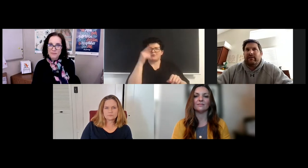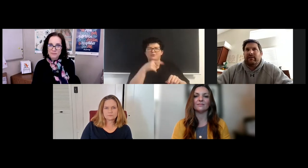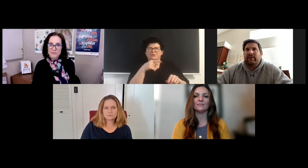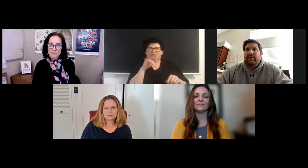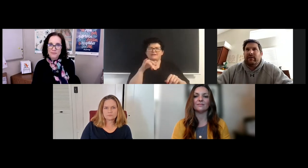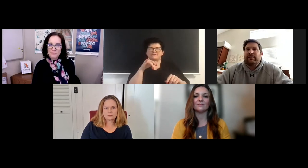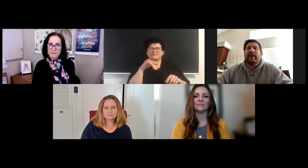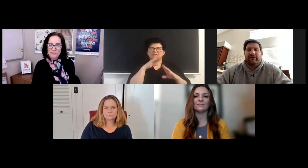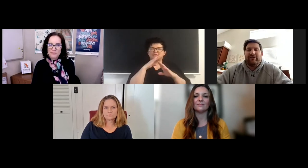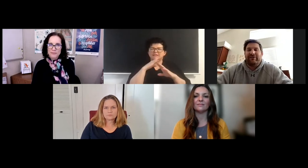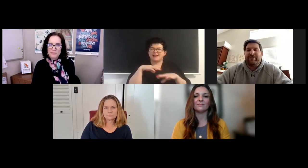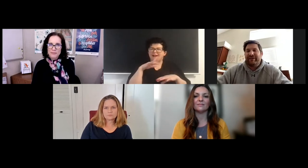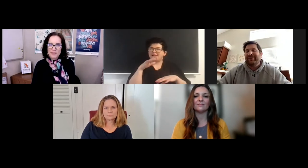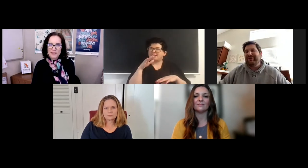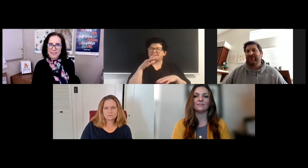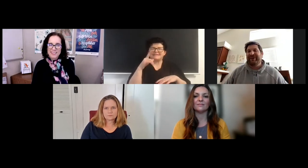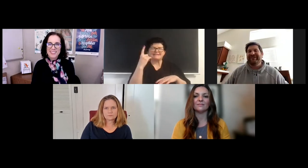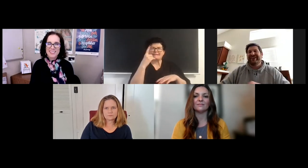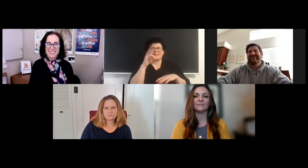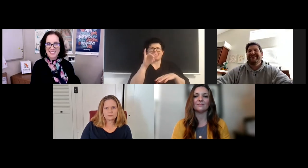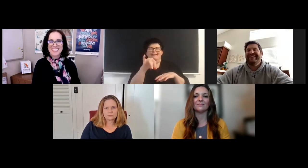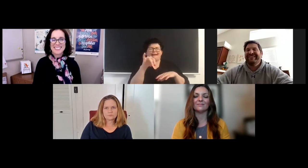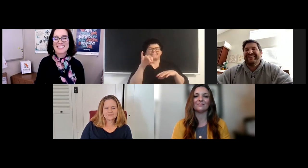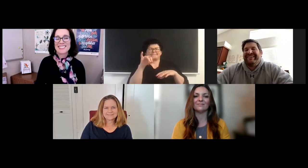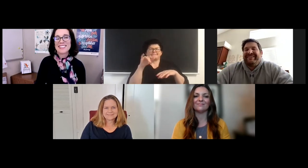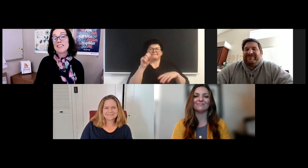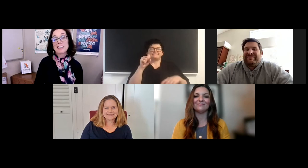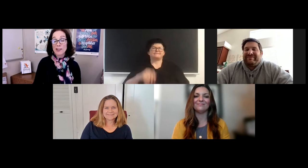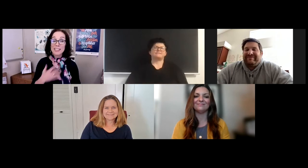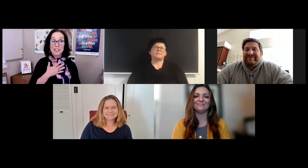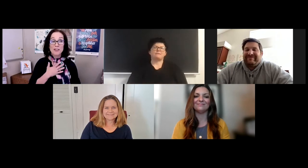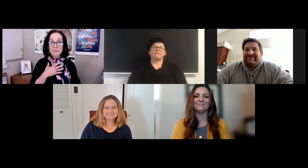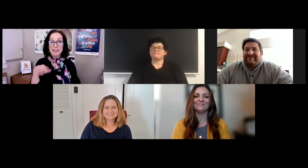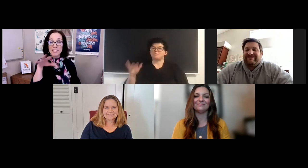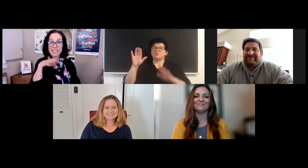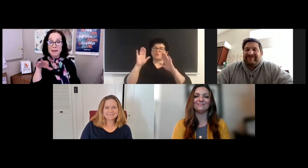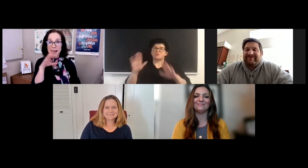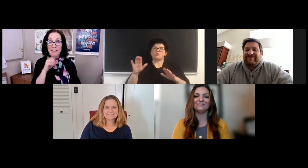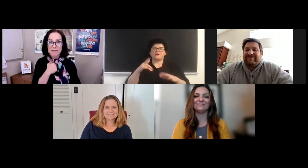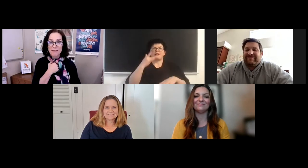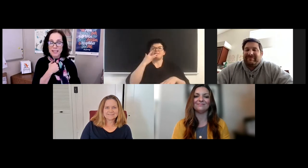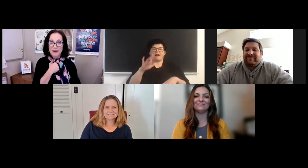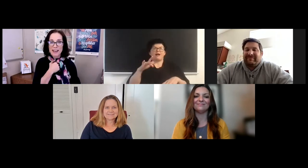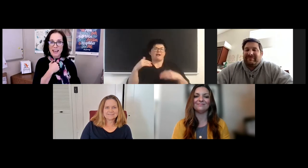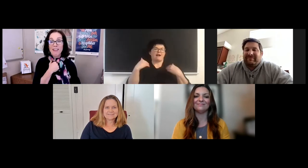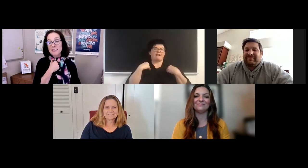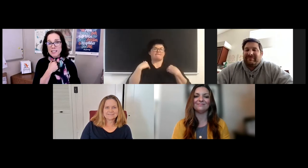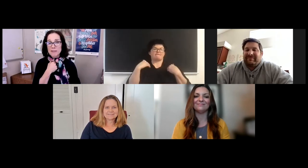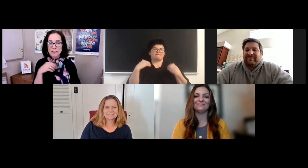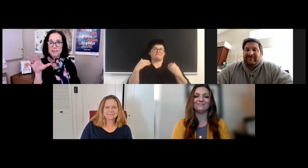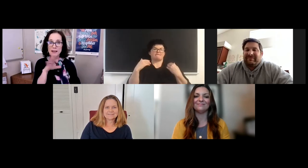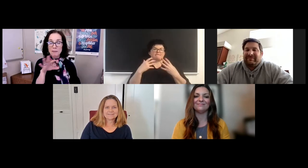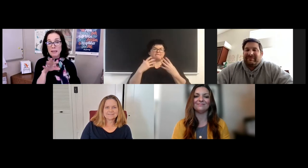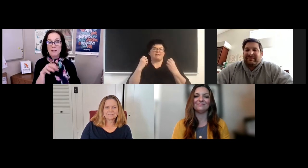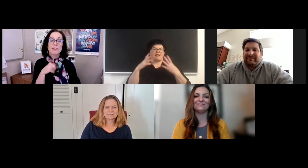silent, it's something in that range, yeah. Well, that's great. You've been lucky to have, you know, had lots of deaf